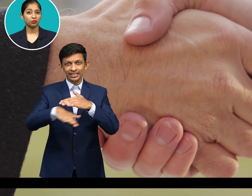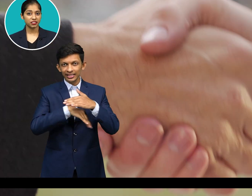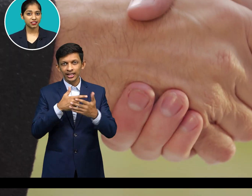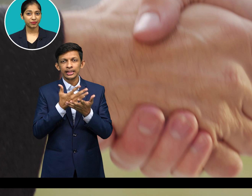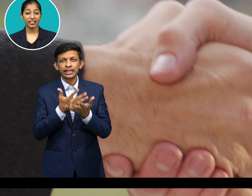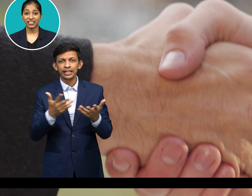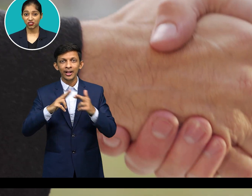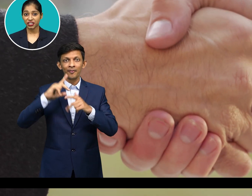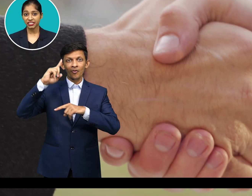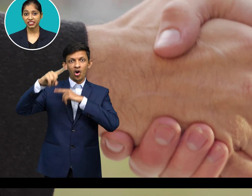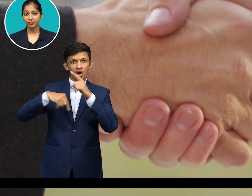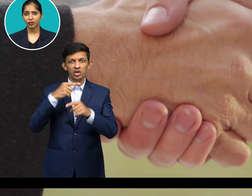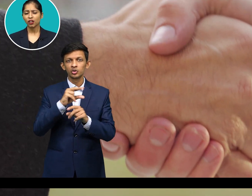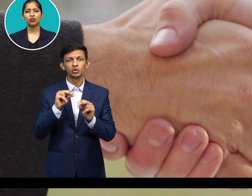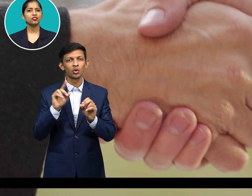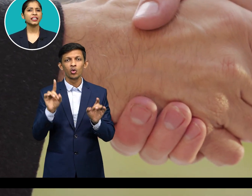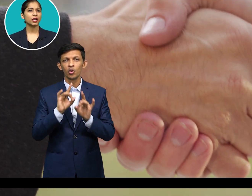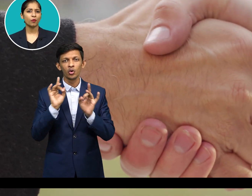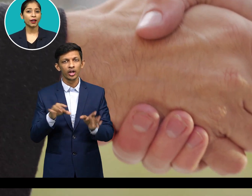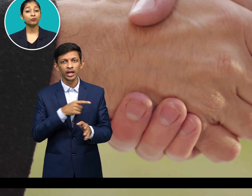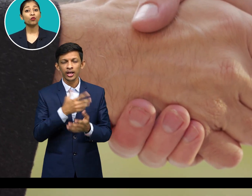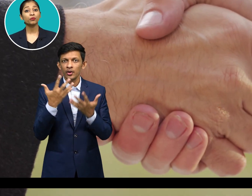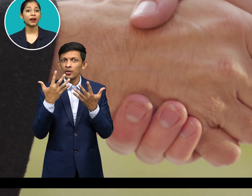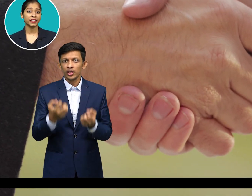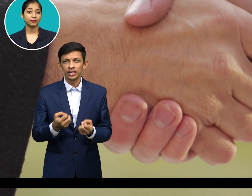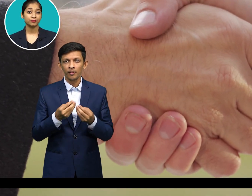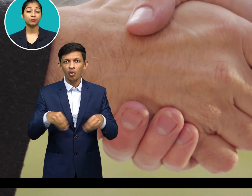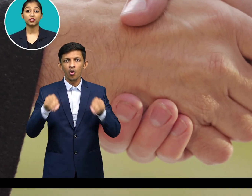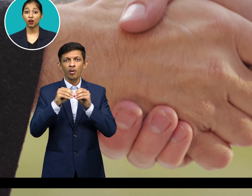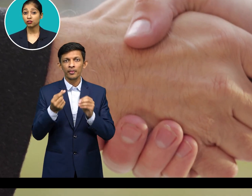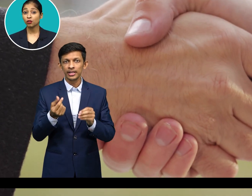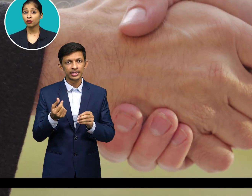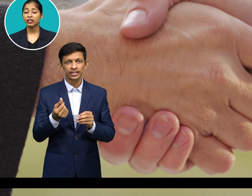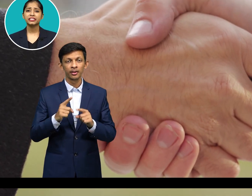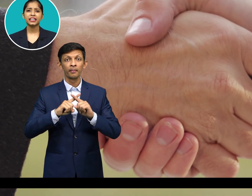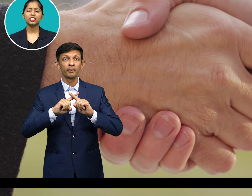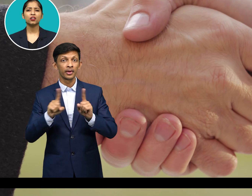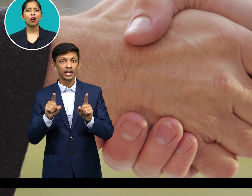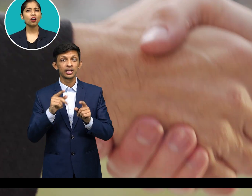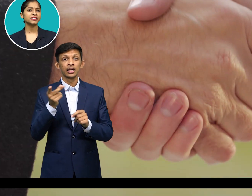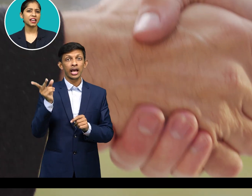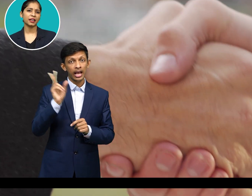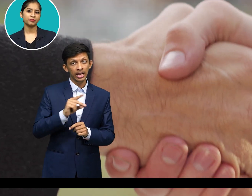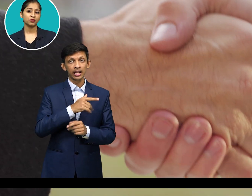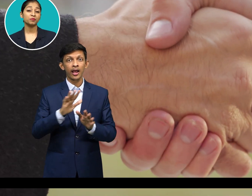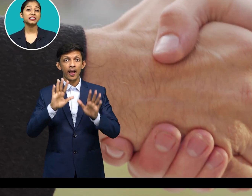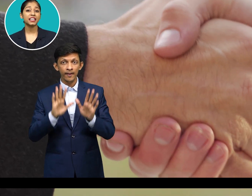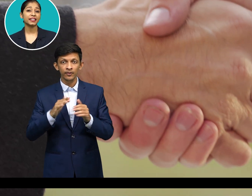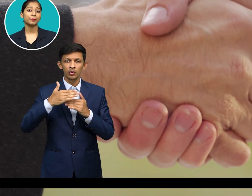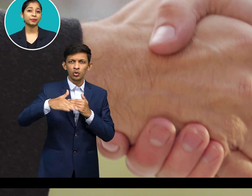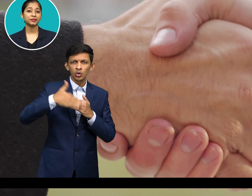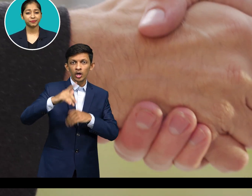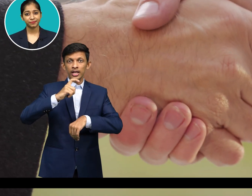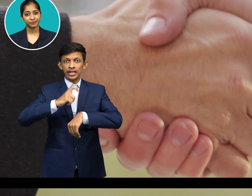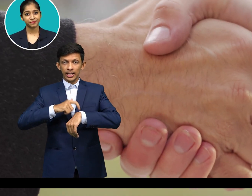Basic goods industries not only require more money but also take a long time to be set